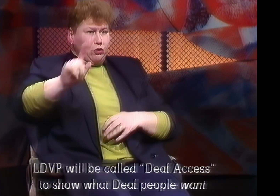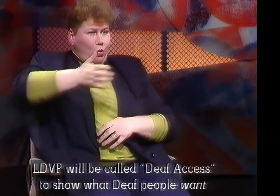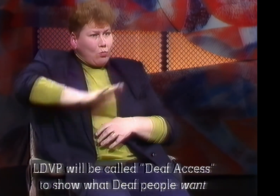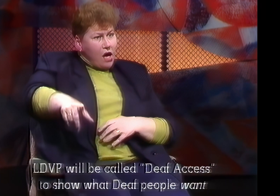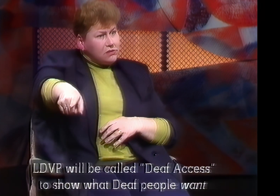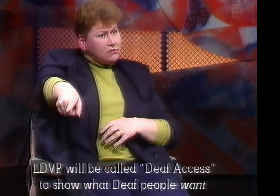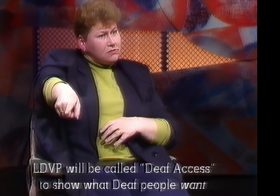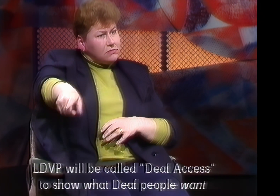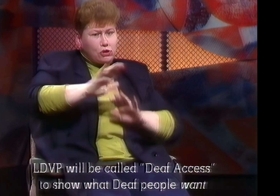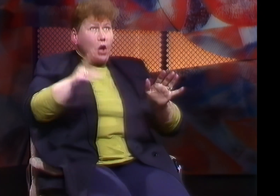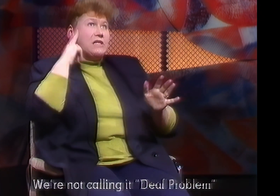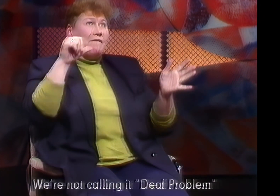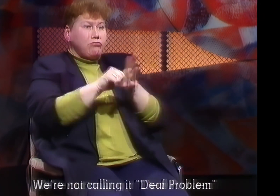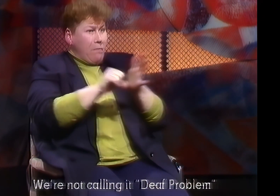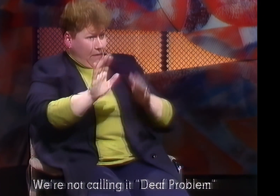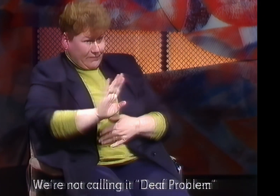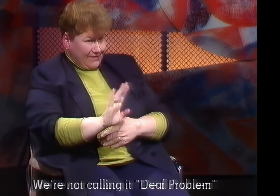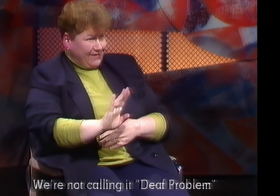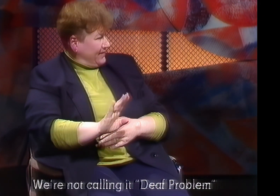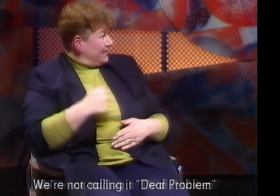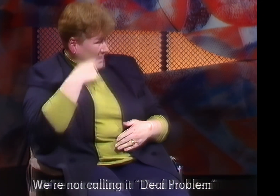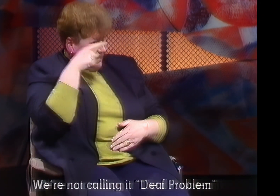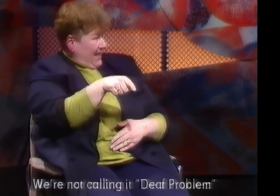what deaf people want. We're not calling it Deaf Problem.